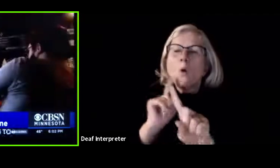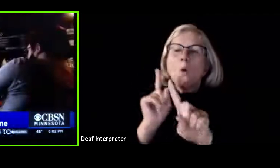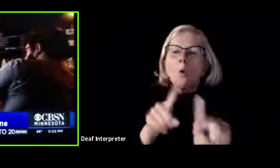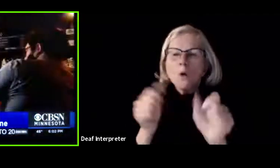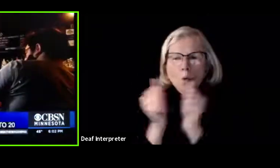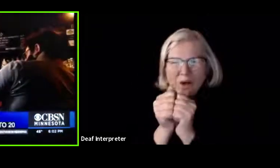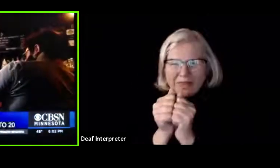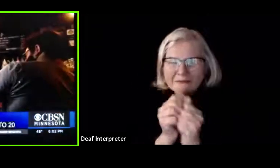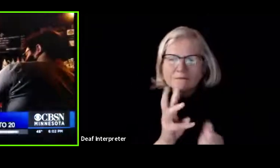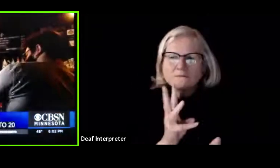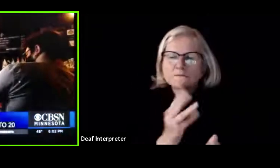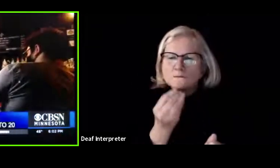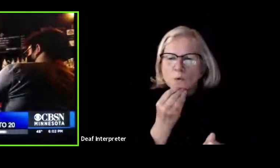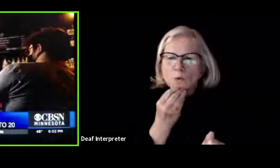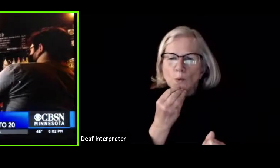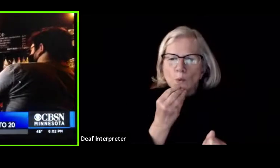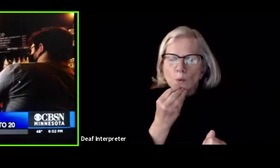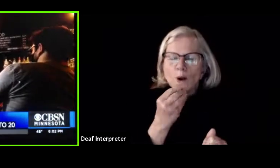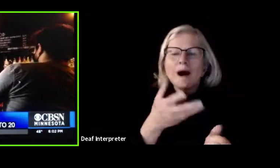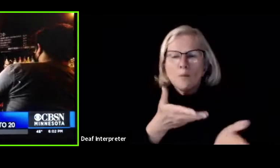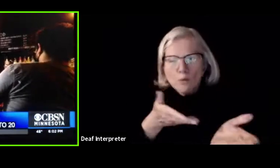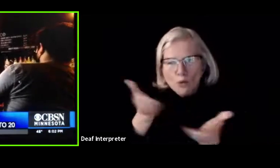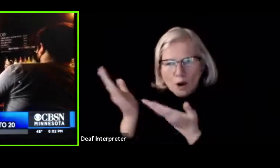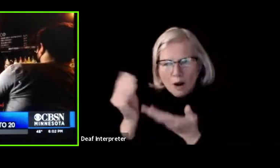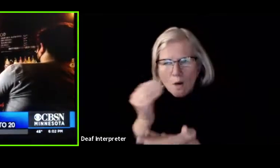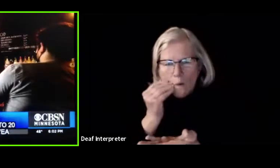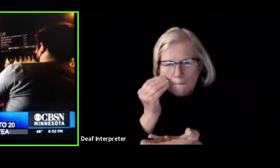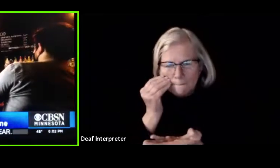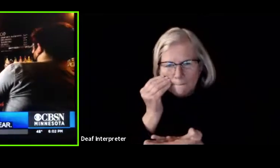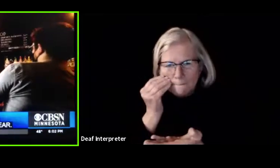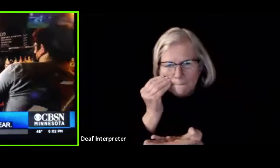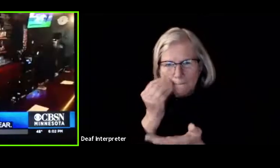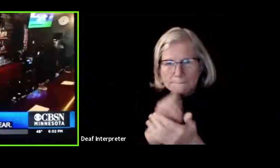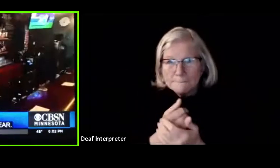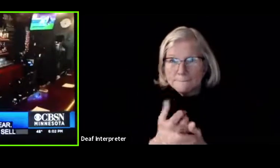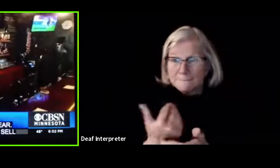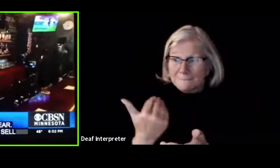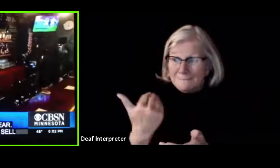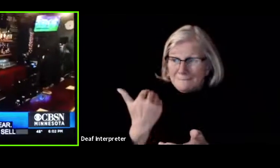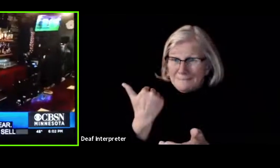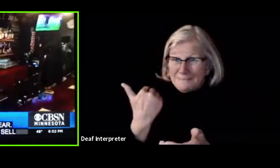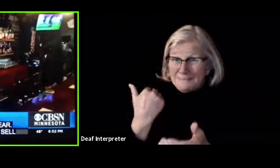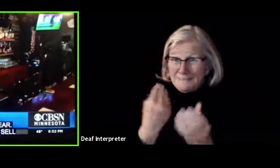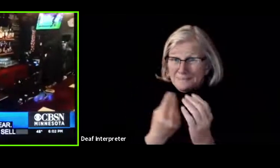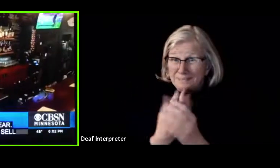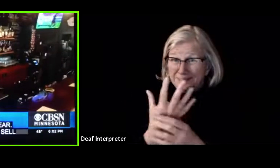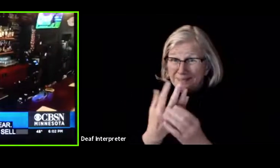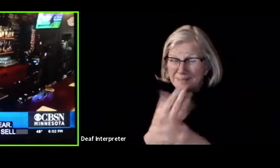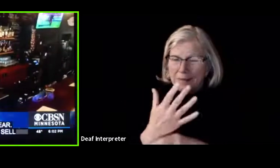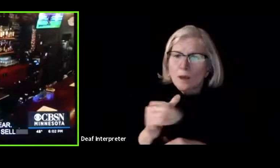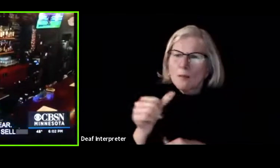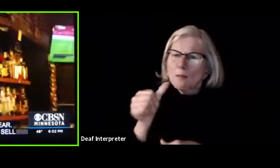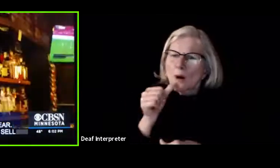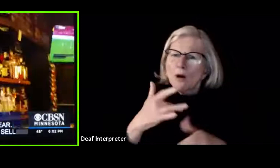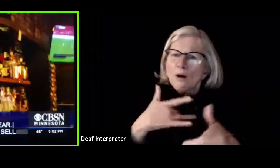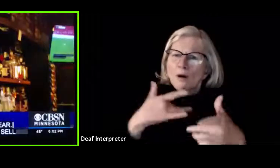because they can't sell growlers to go. He's worried when it comes to takeout, a bar isn't the first place people think about.